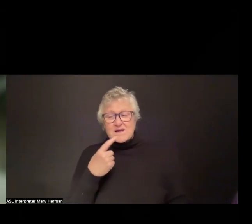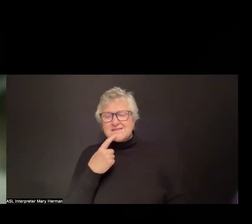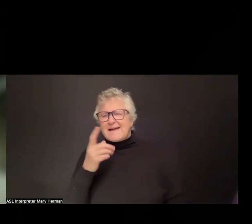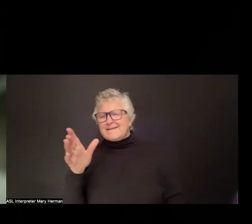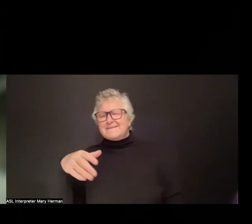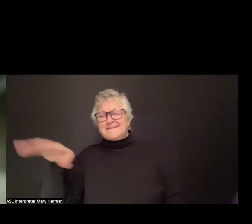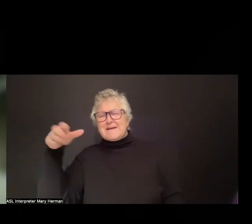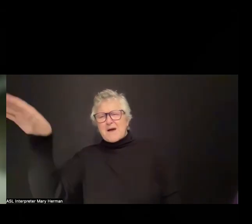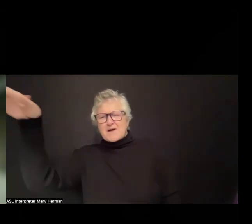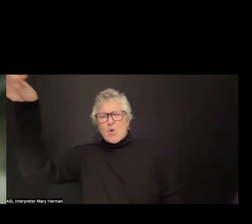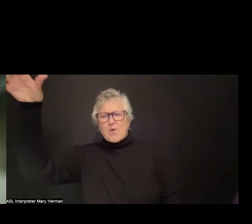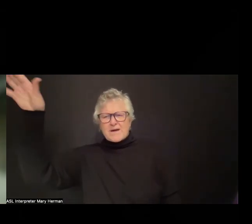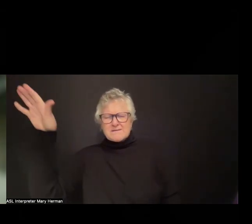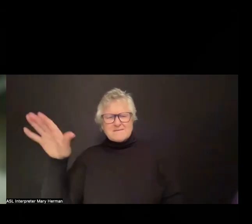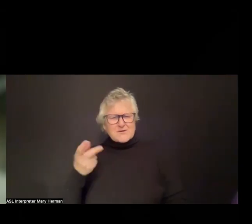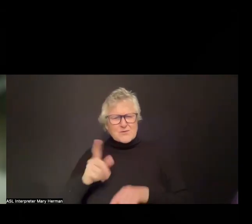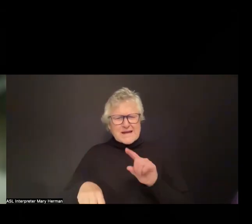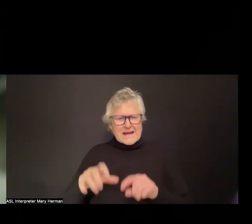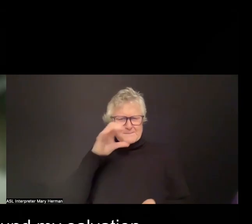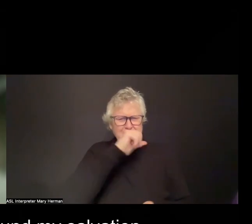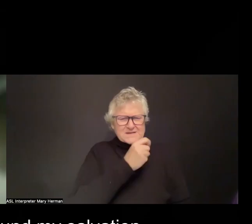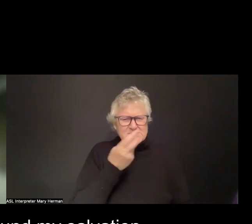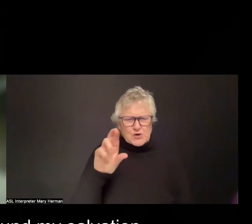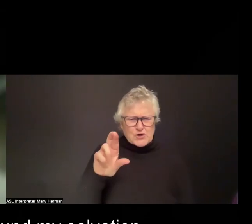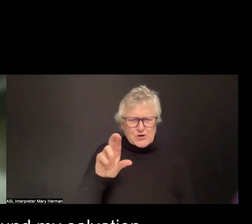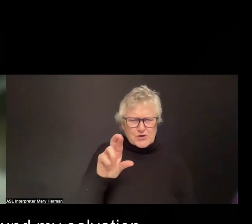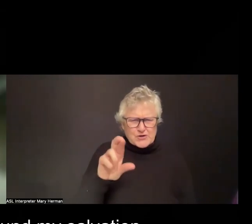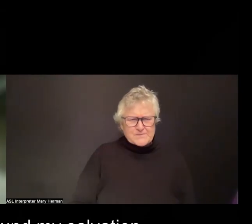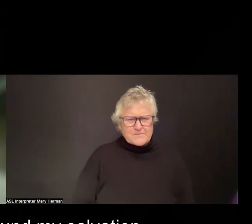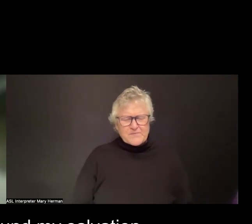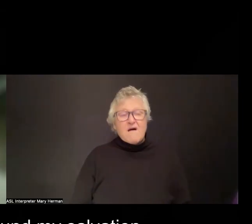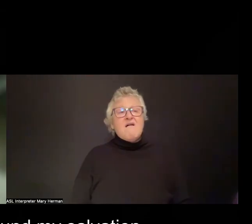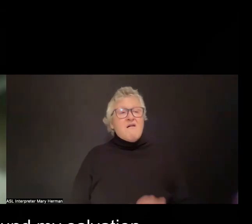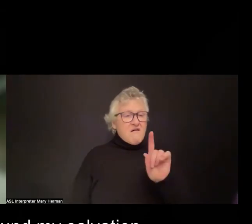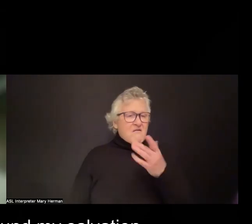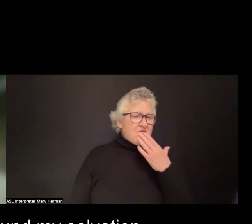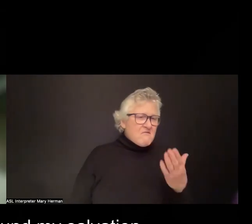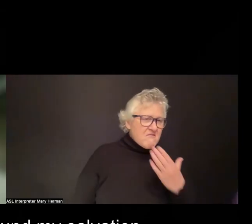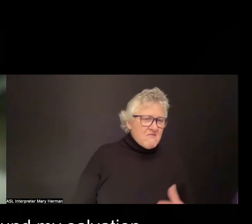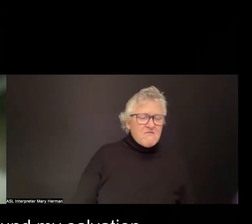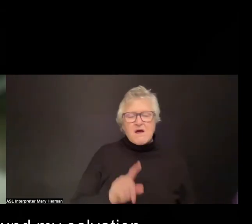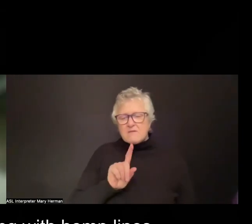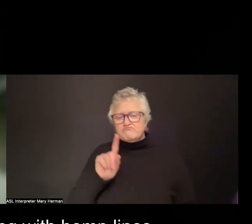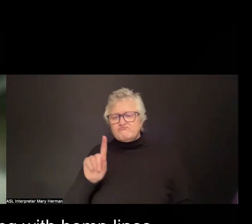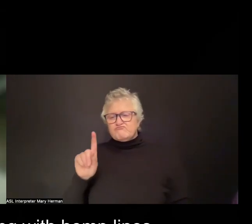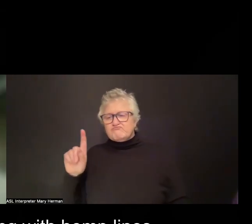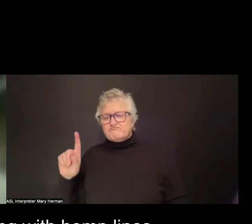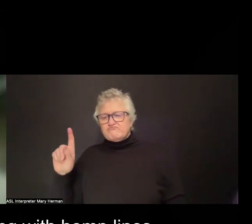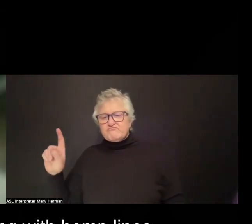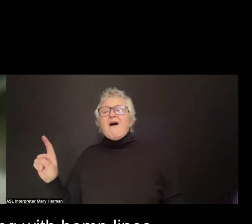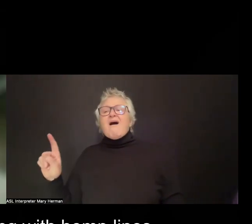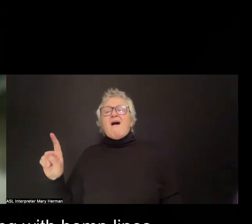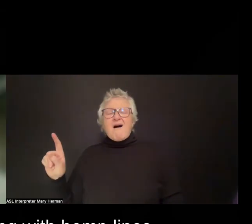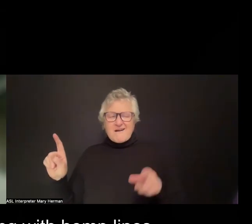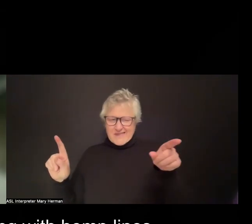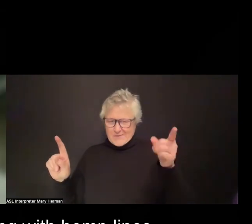her. Well, they were right. When I finally found my salvation, berthed stern to and half-heartedly lashed to the piling with